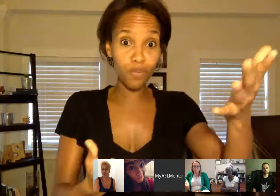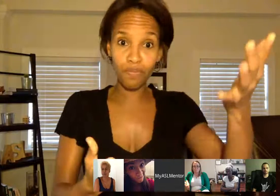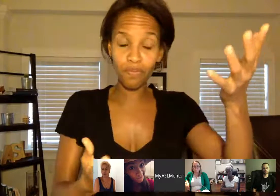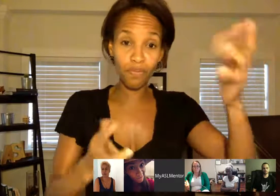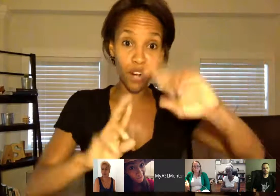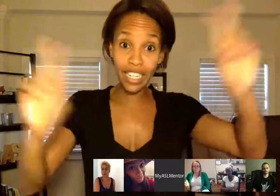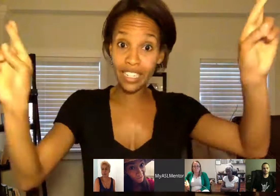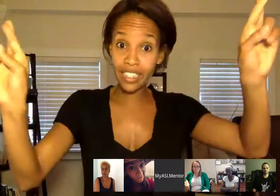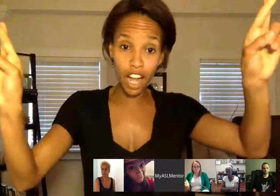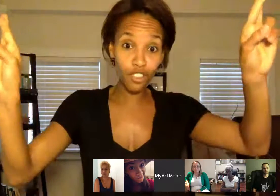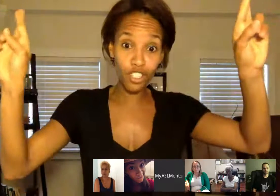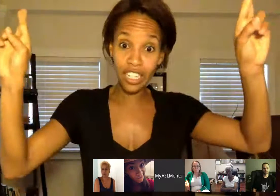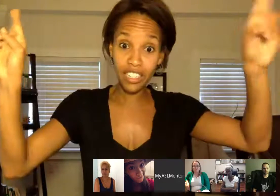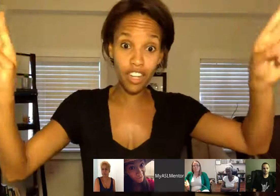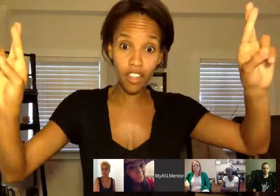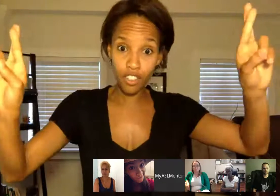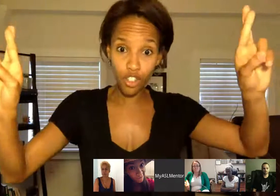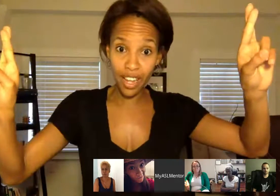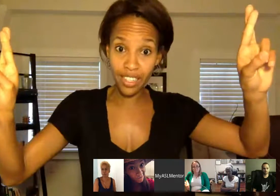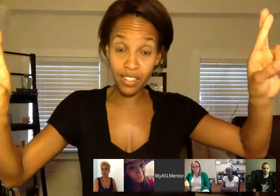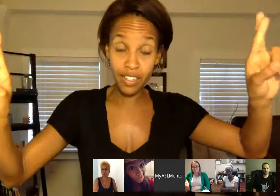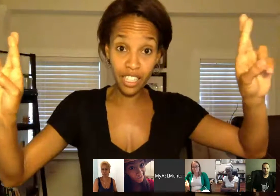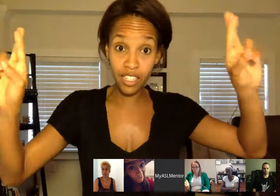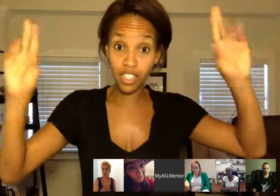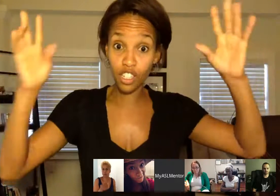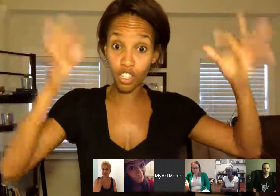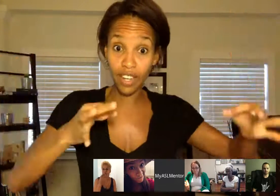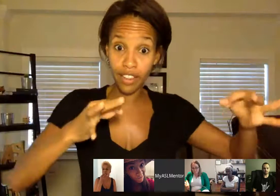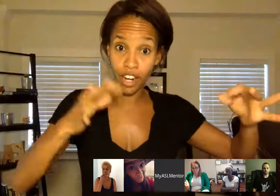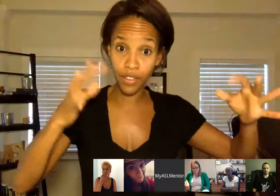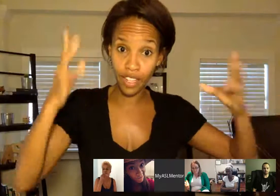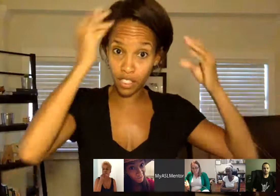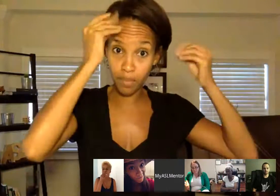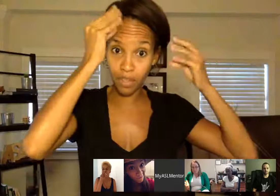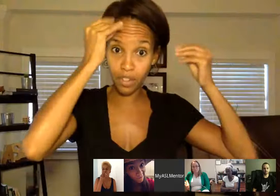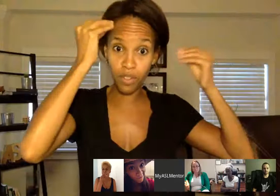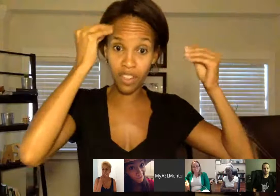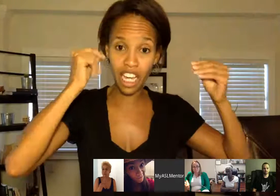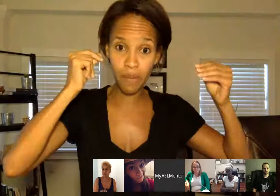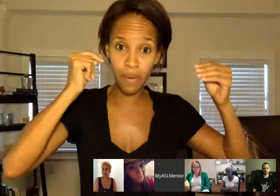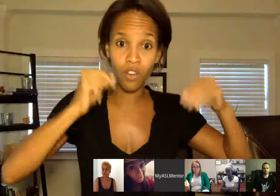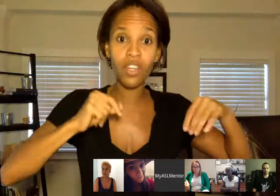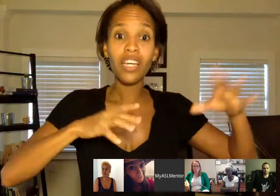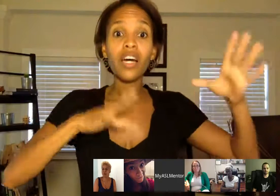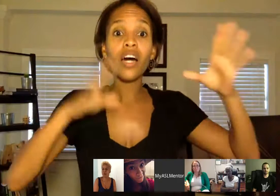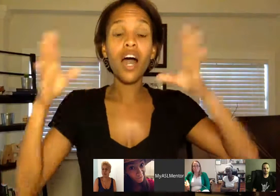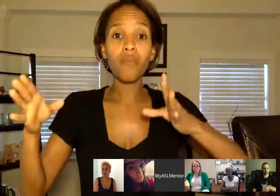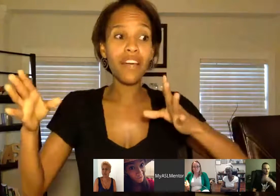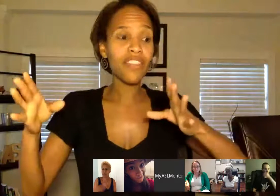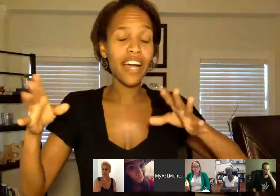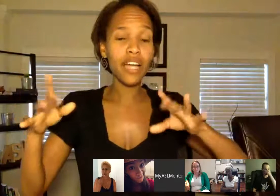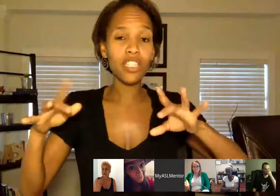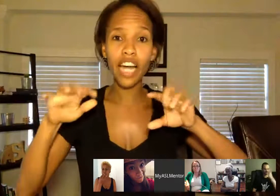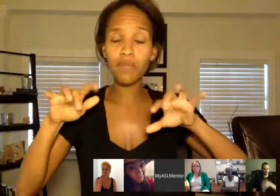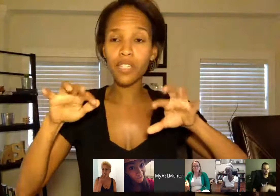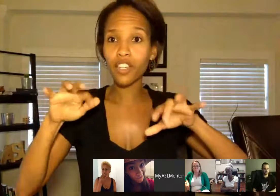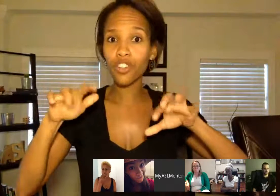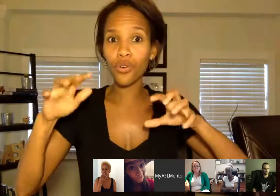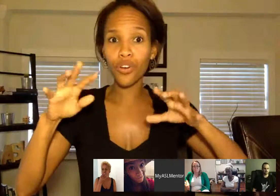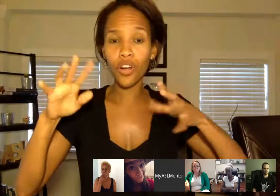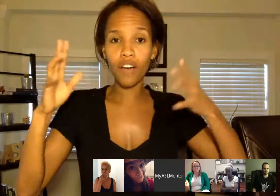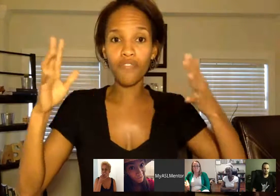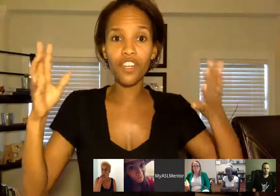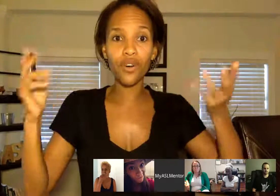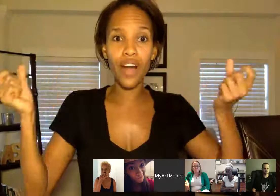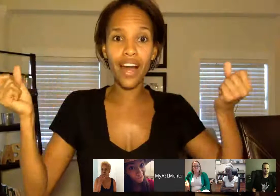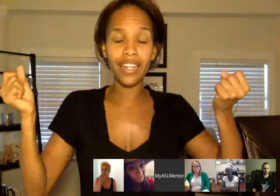college ready, college in college. So that's a decision right there. That's something we should be thinking about. I think I typed in